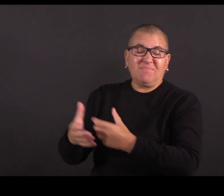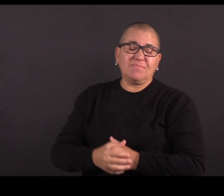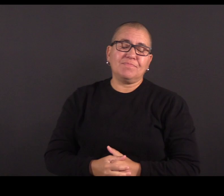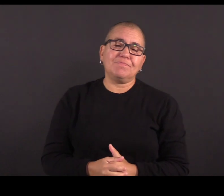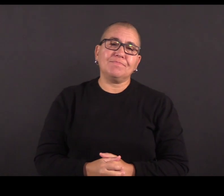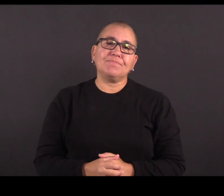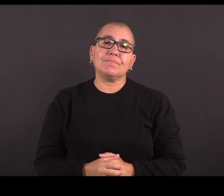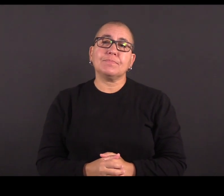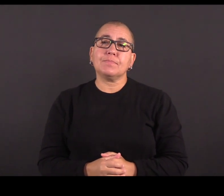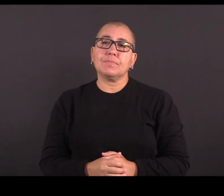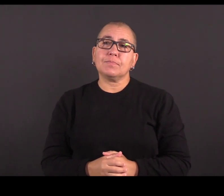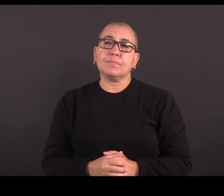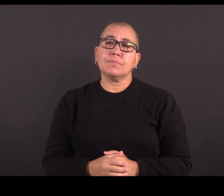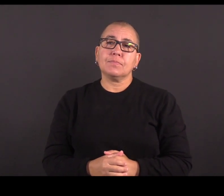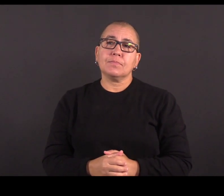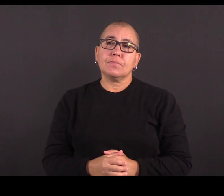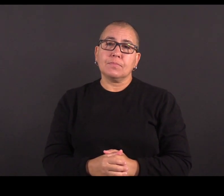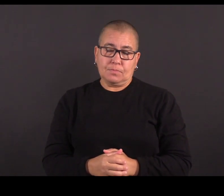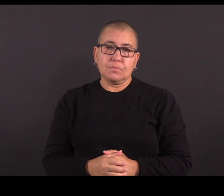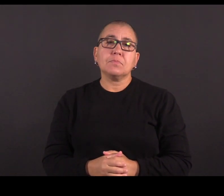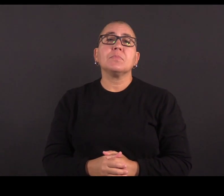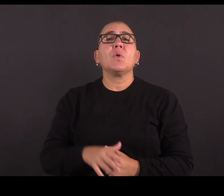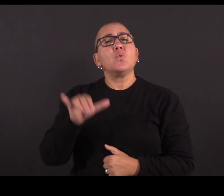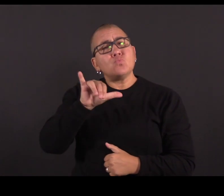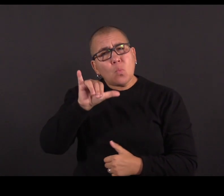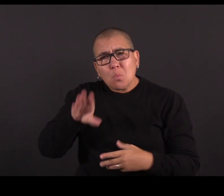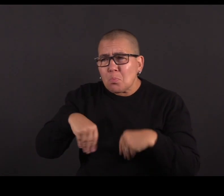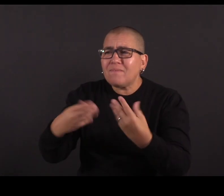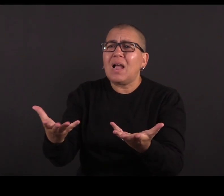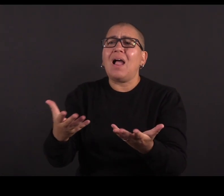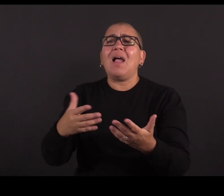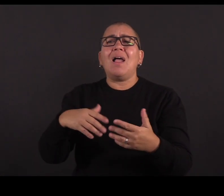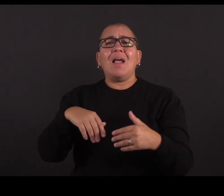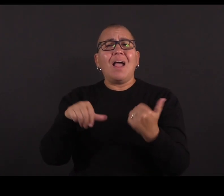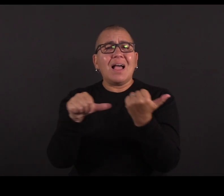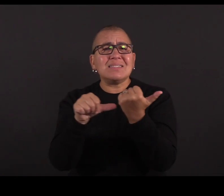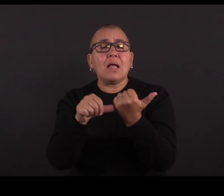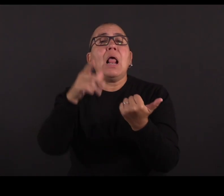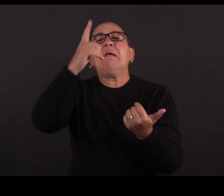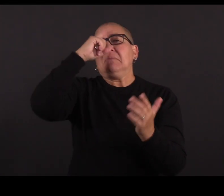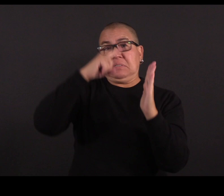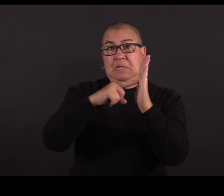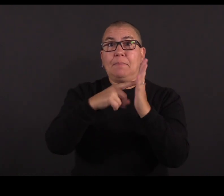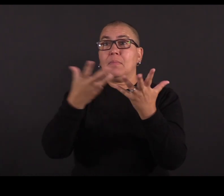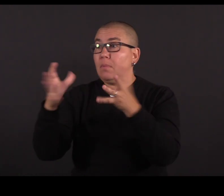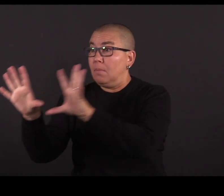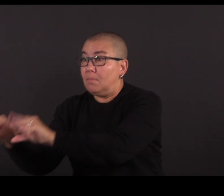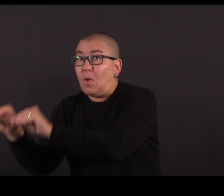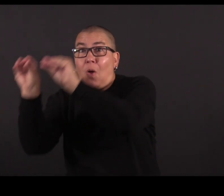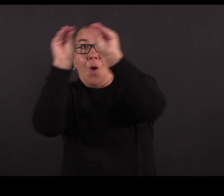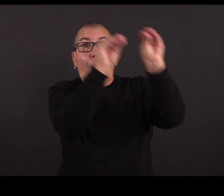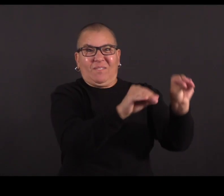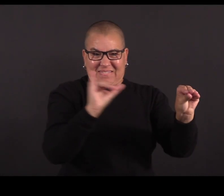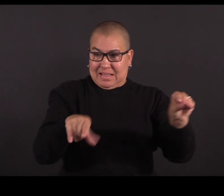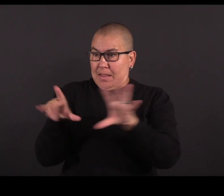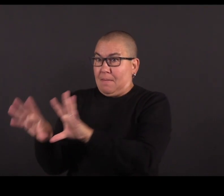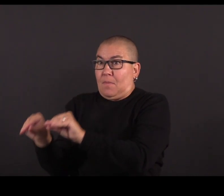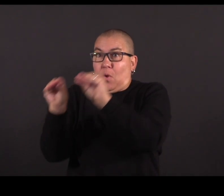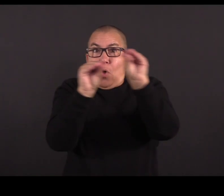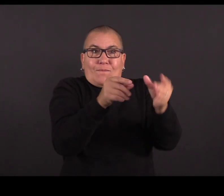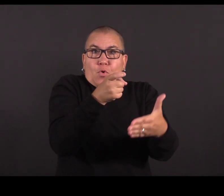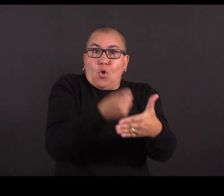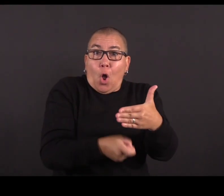Providers often assist with other housing-related costs, such as moving costs, security deposits, or utility payments.